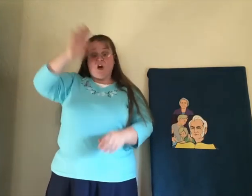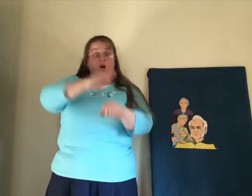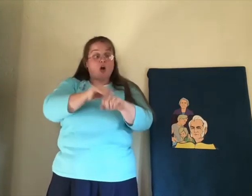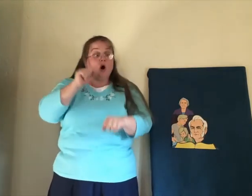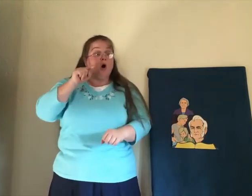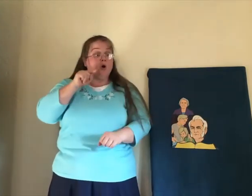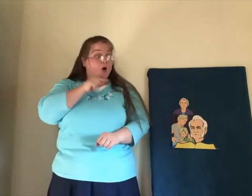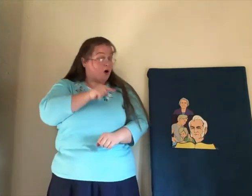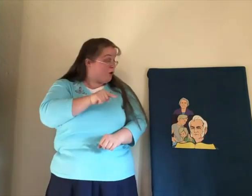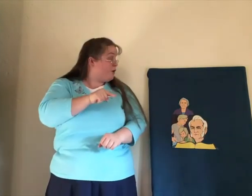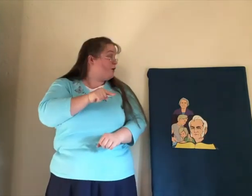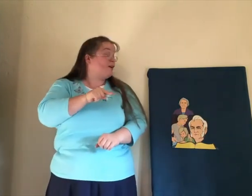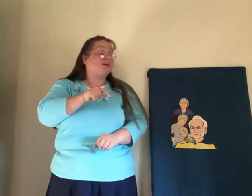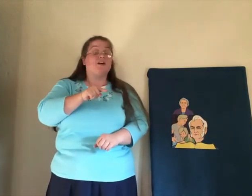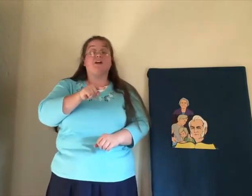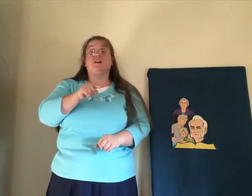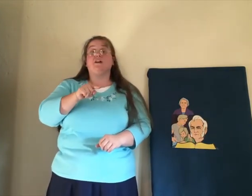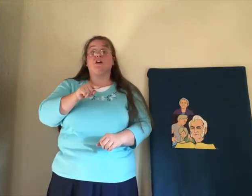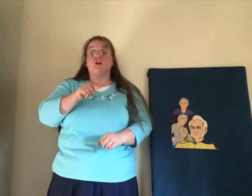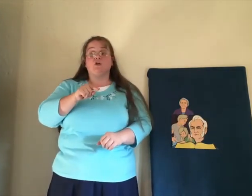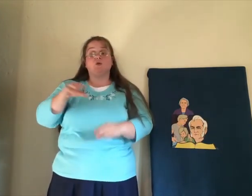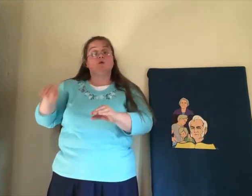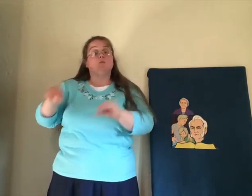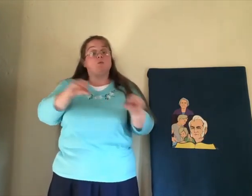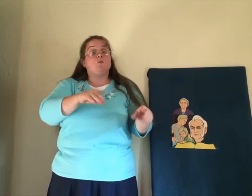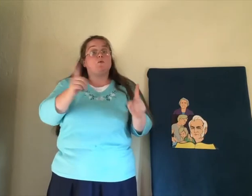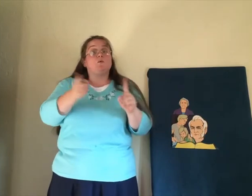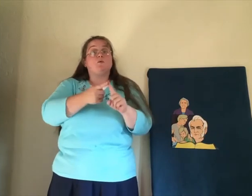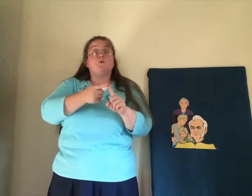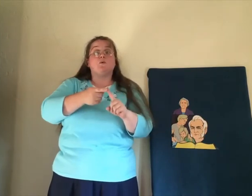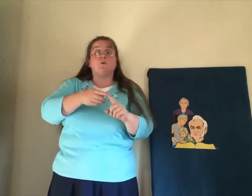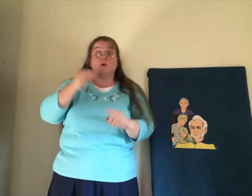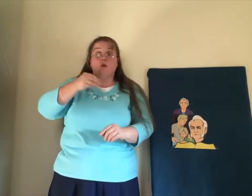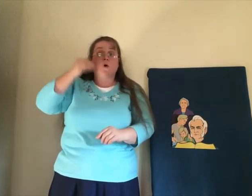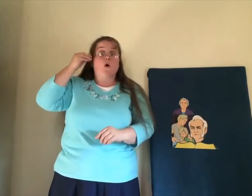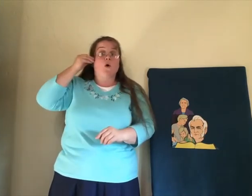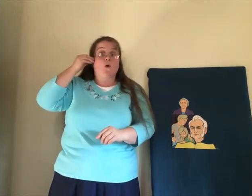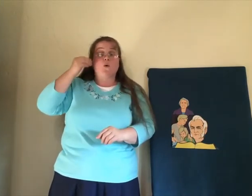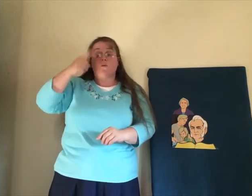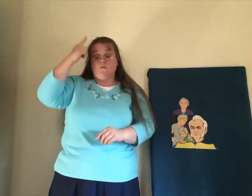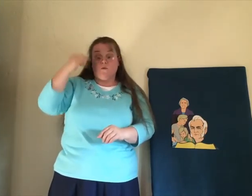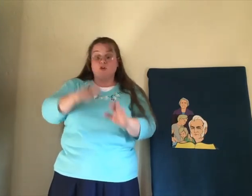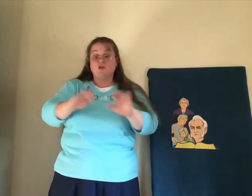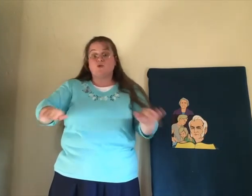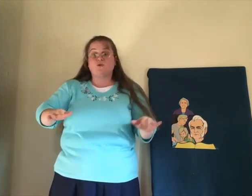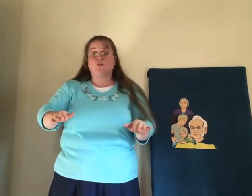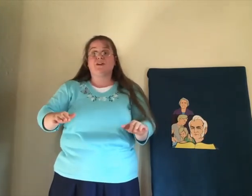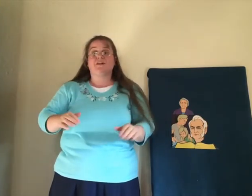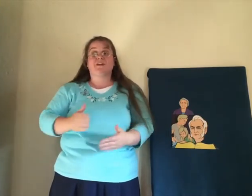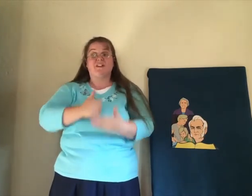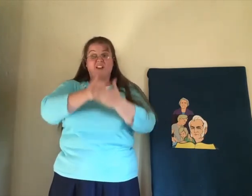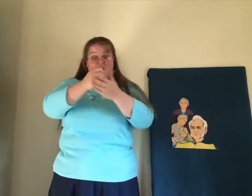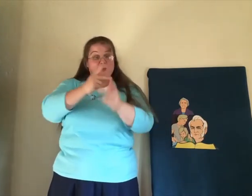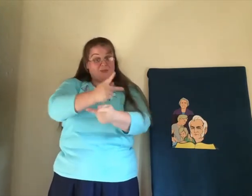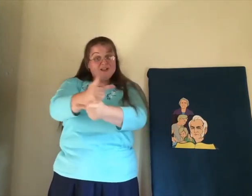She was a Christian, and God called her to move to the home for the